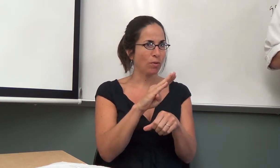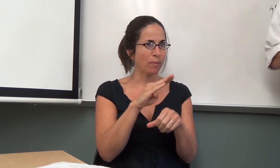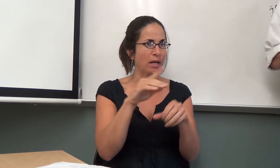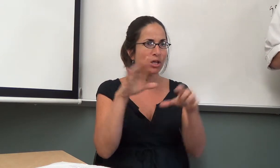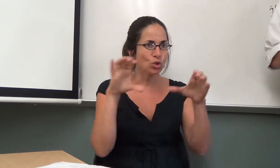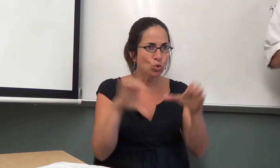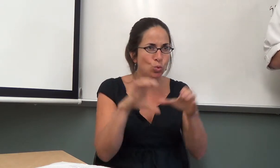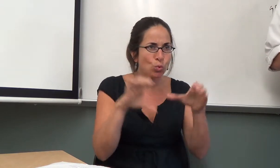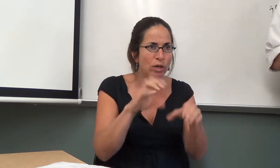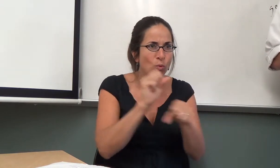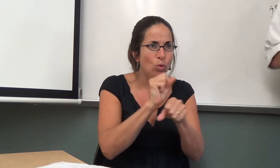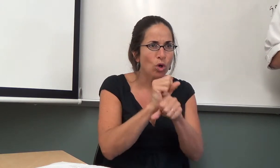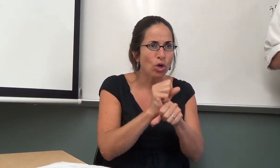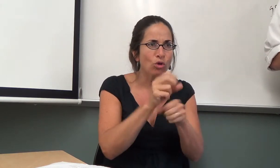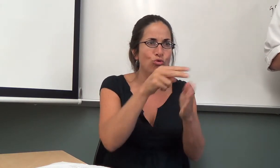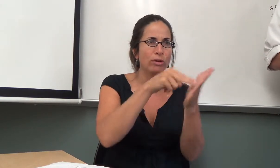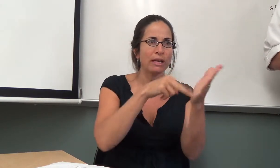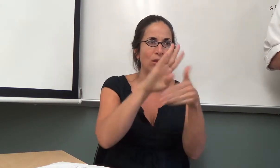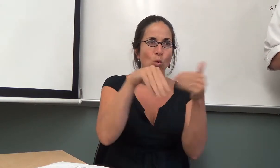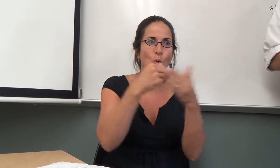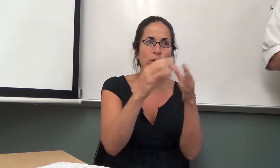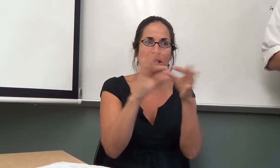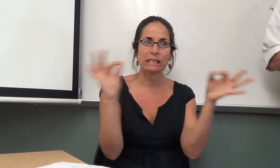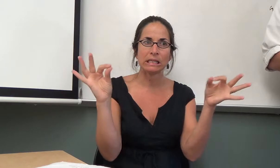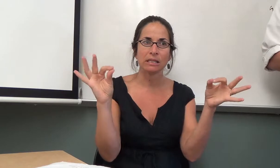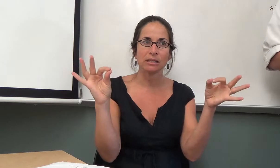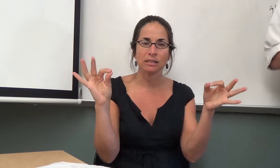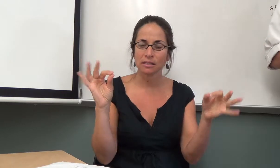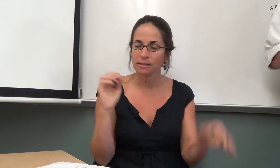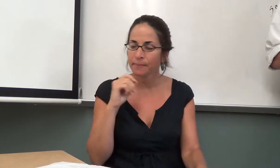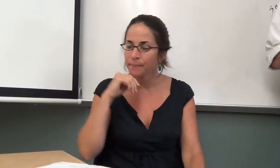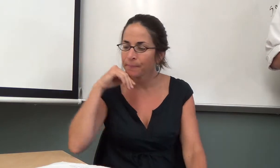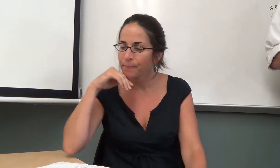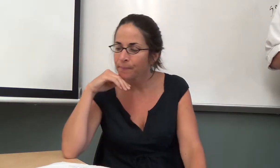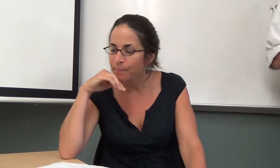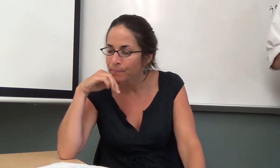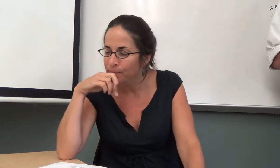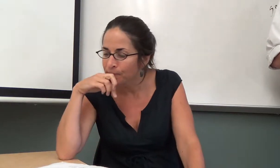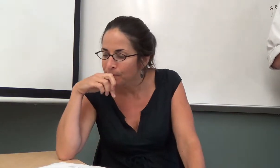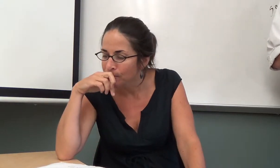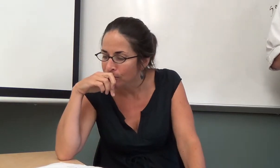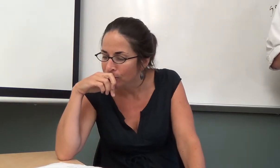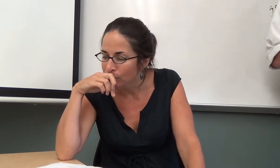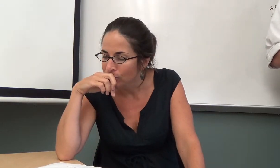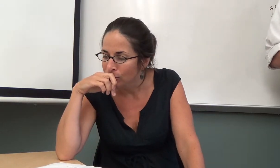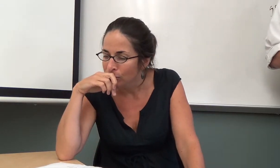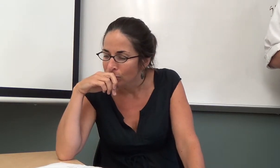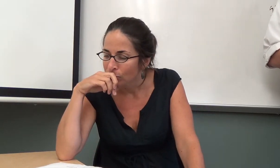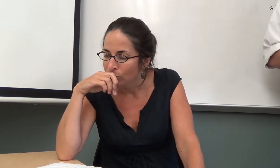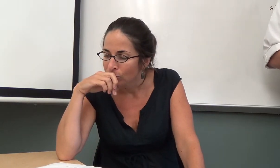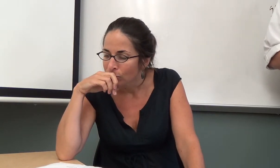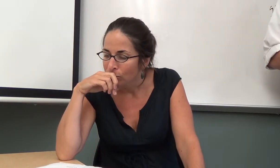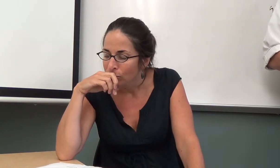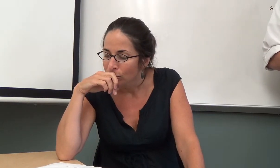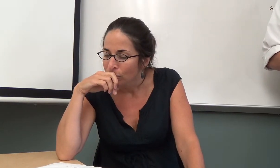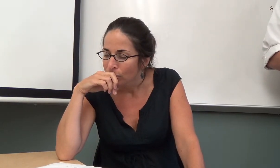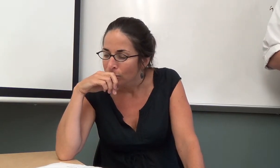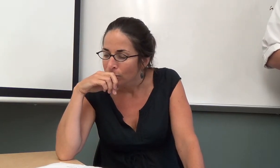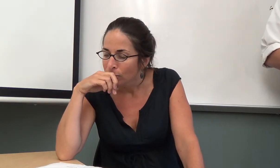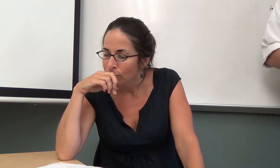working? Read the sentence. We have to read for meaning. I'm not saying it's not a verb. I'm just asking you to read the sentence clearly.